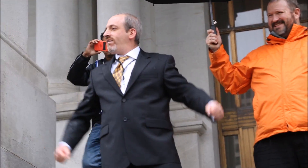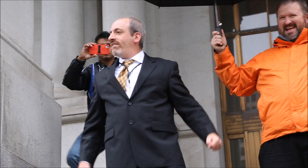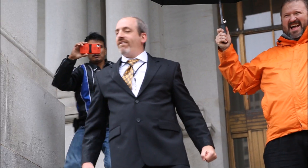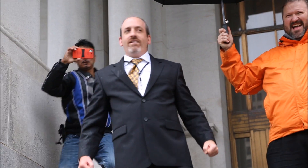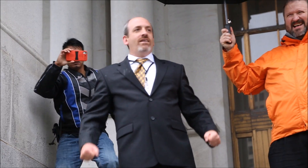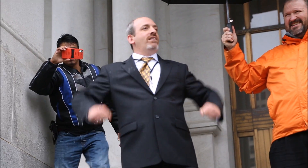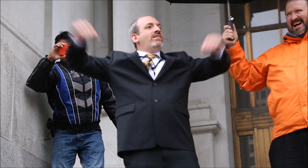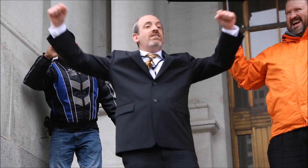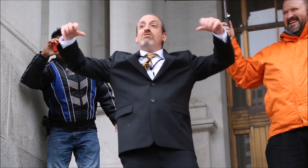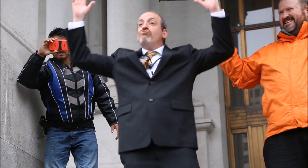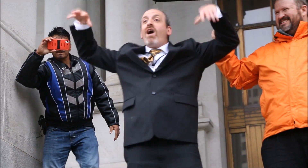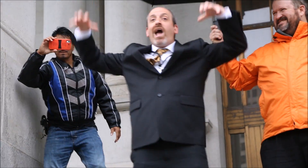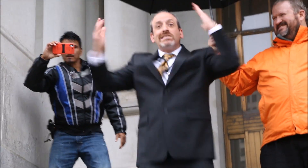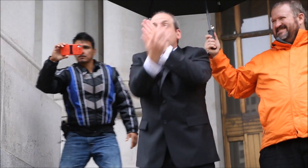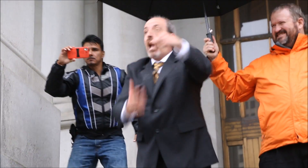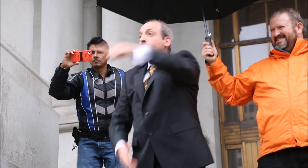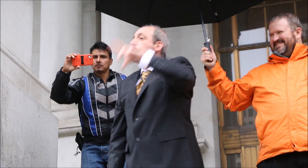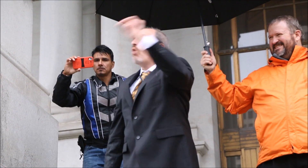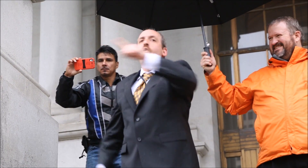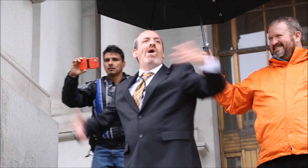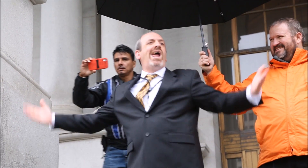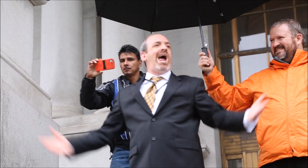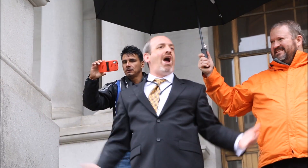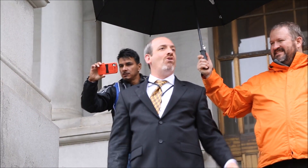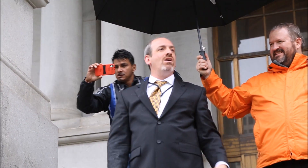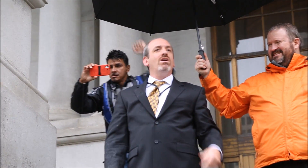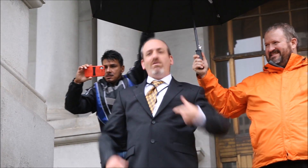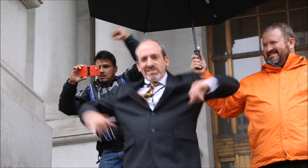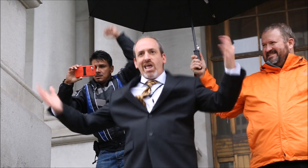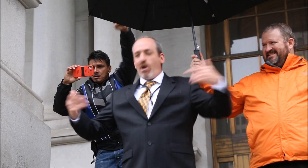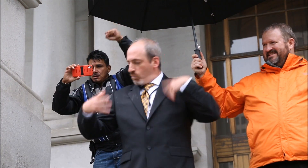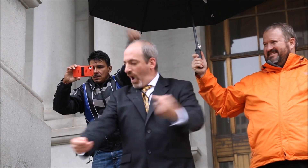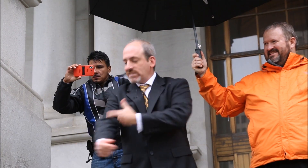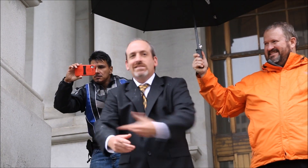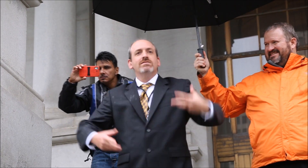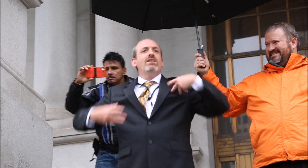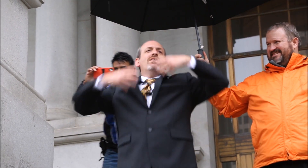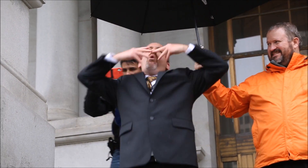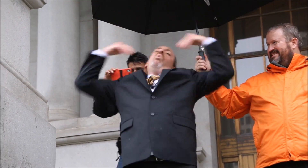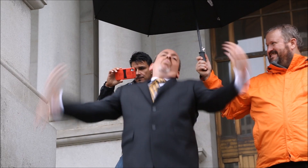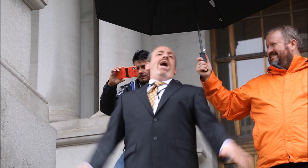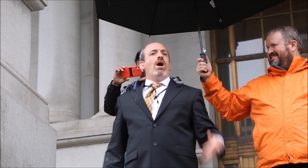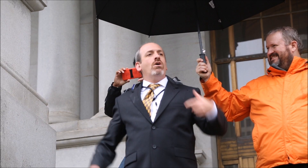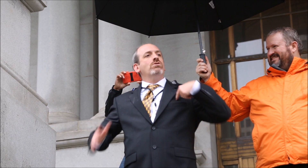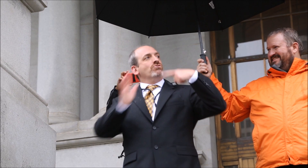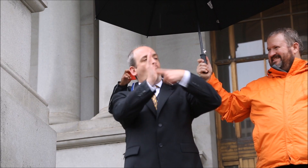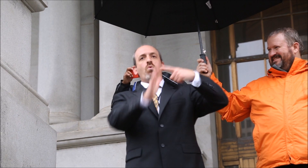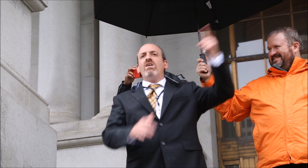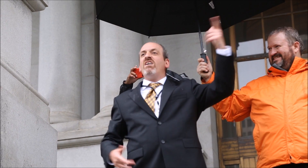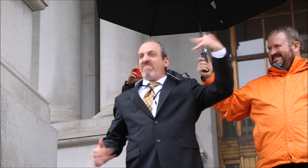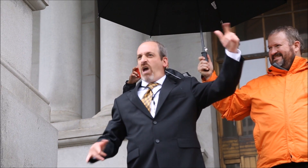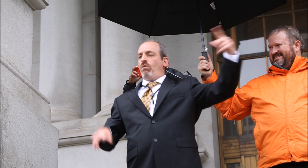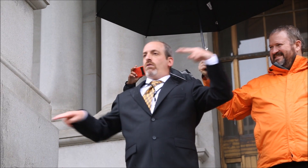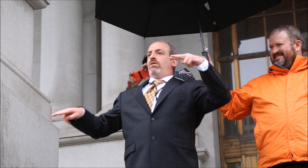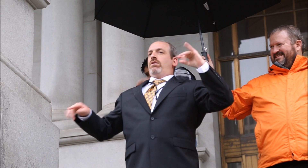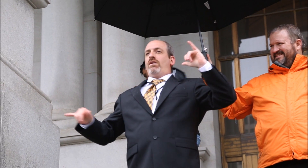screen on the television. You're at a movie theater, you have to wear these stupid glasses on top of your regular glasses for 2 hours. So you have